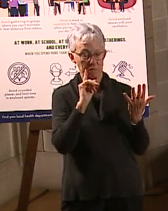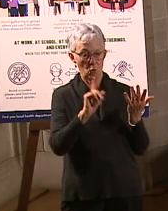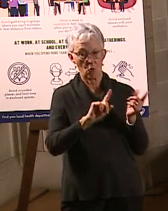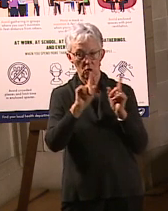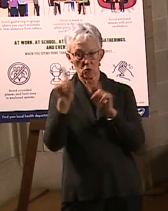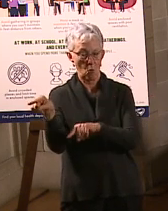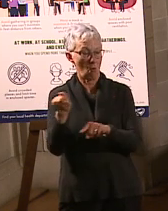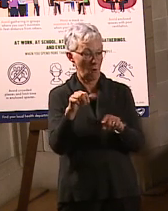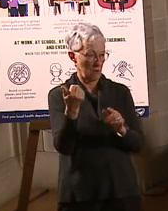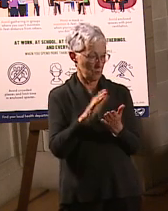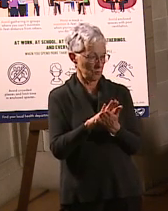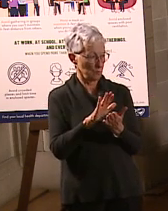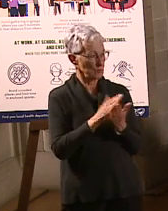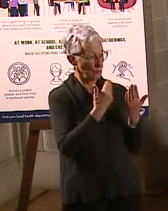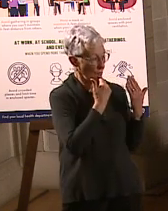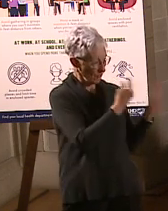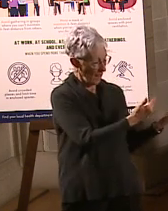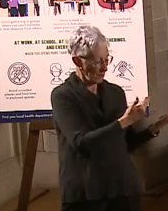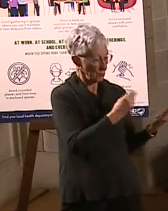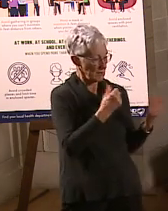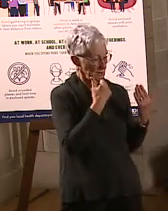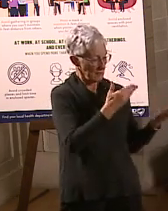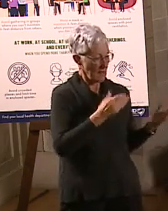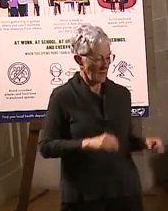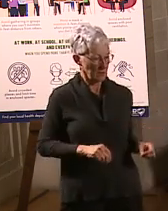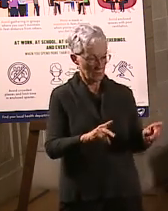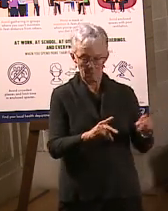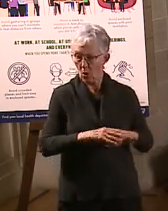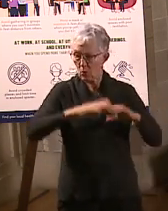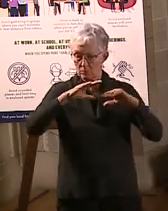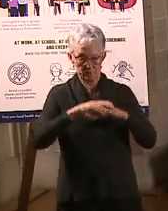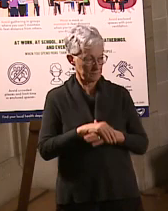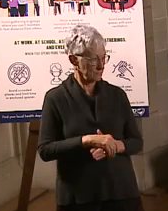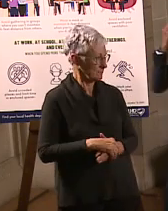stand before you today. We're going to go ahead and bring up Rachel.